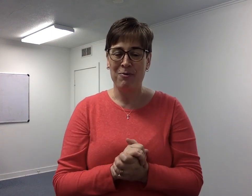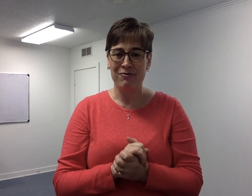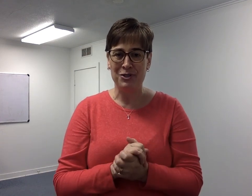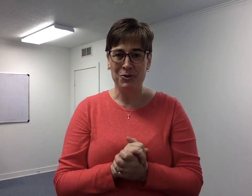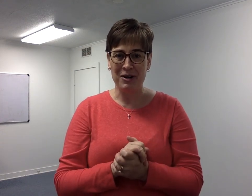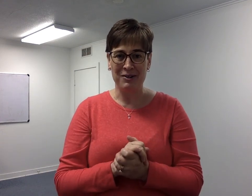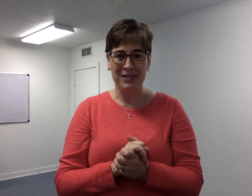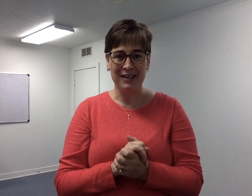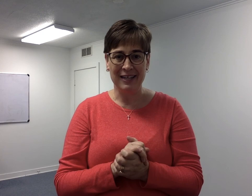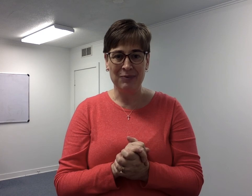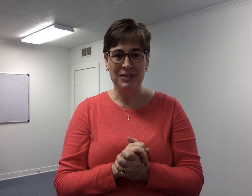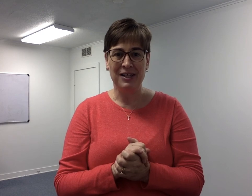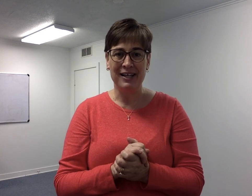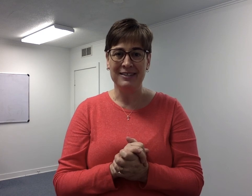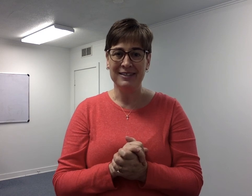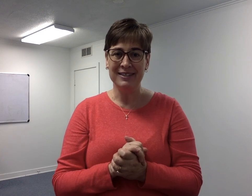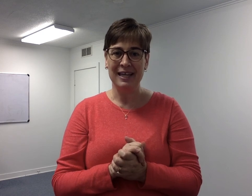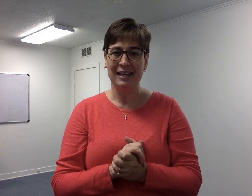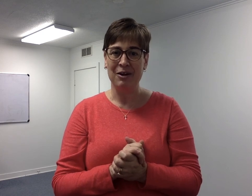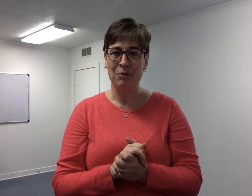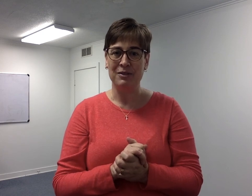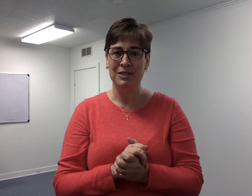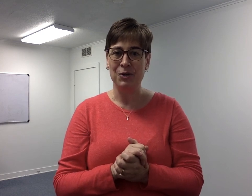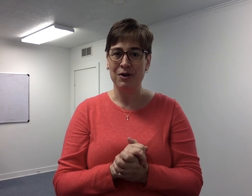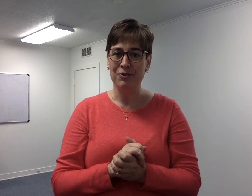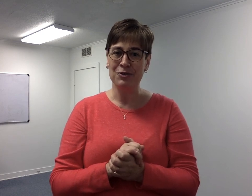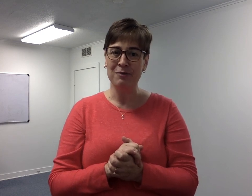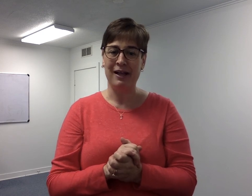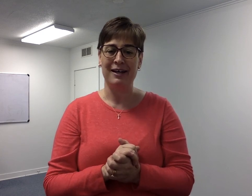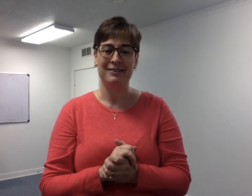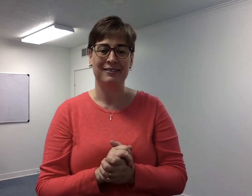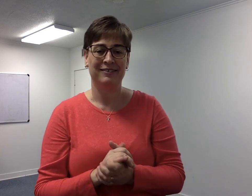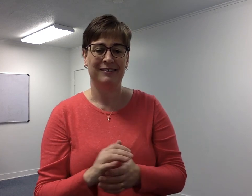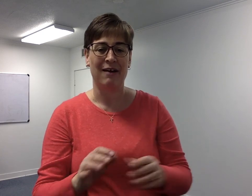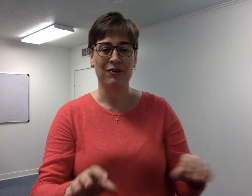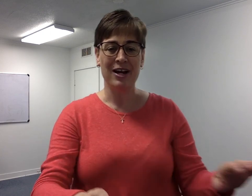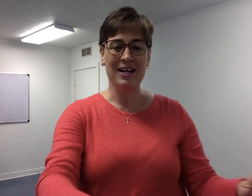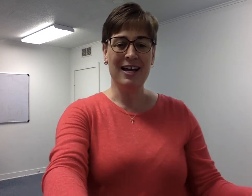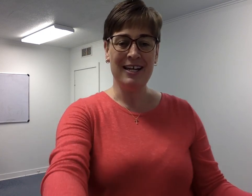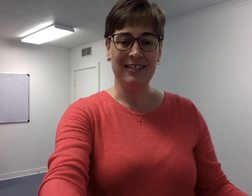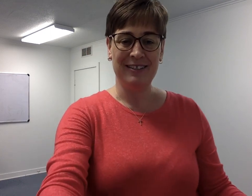you've enjoyed our sign language classes and hope to see you on our Zoom class. Have a great night.